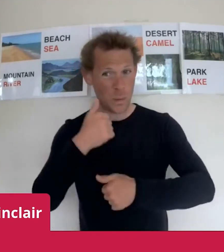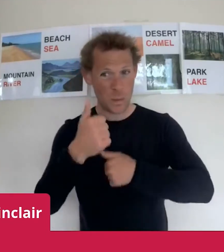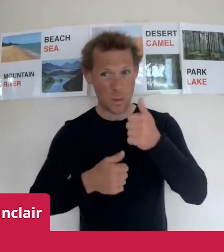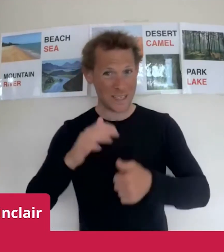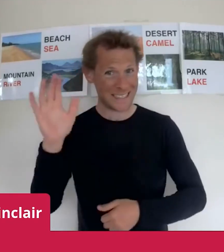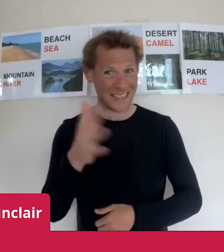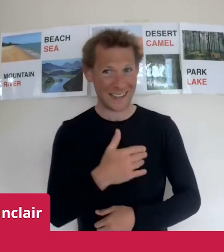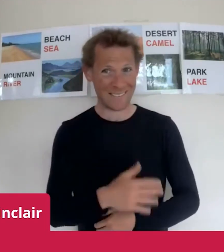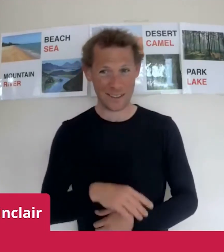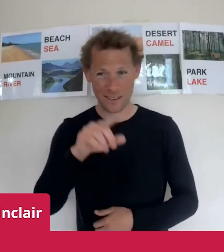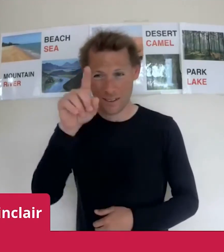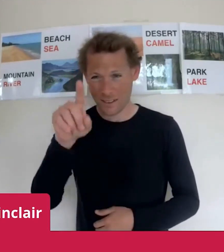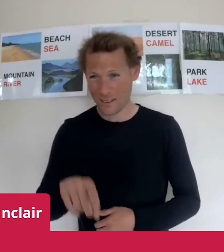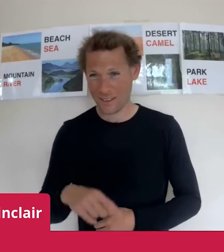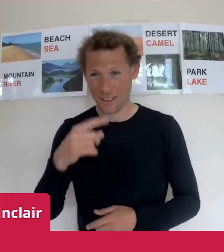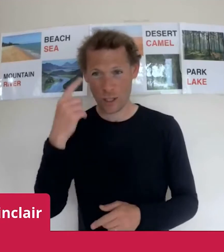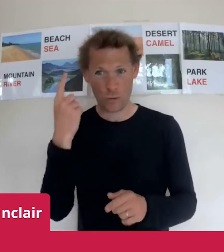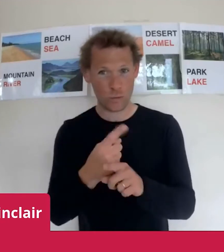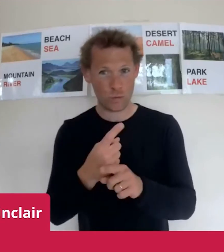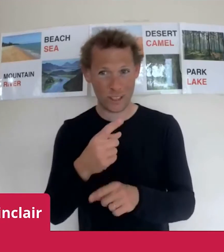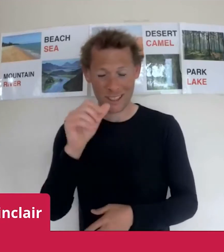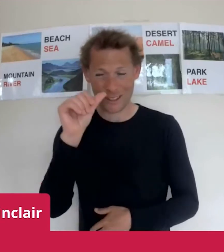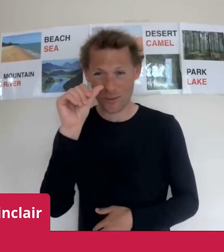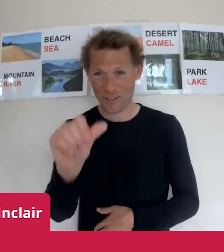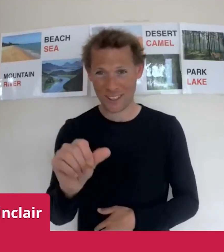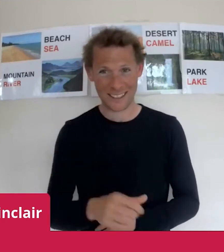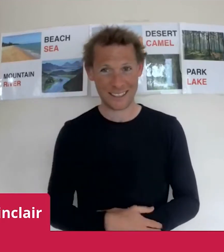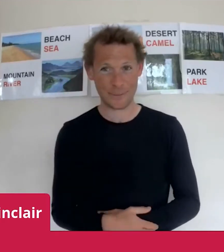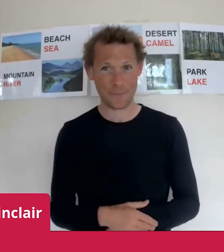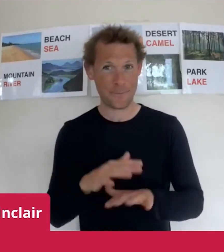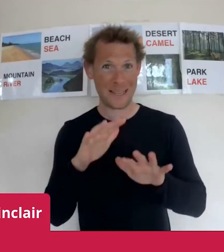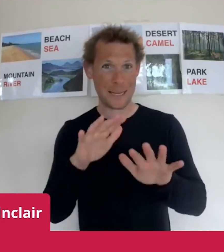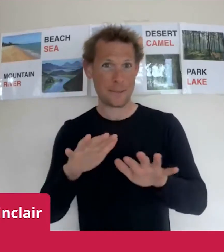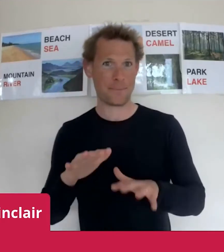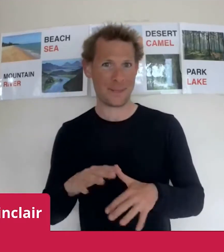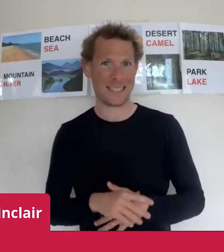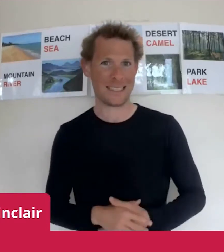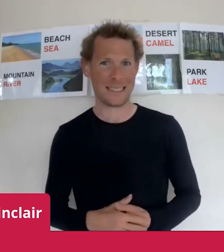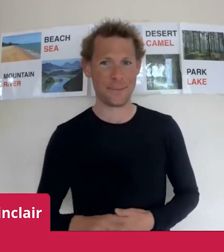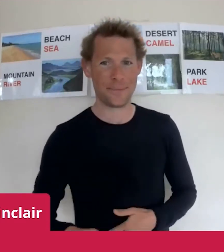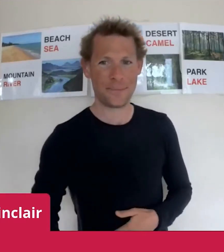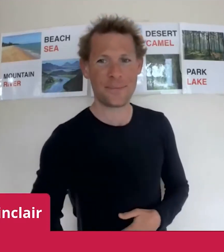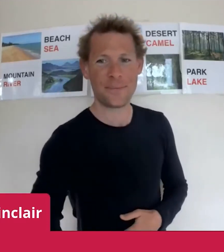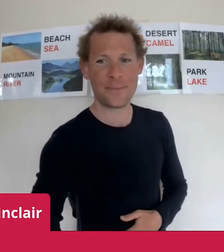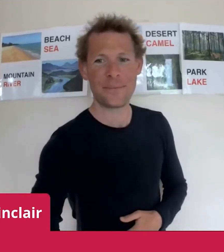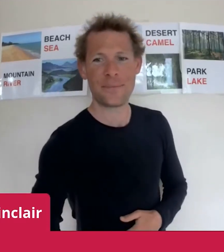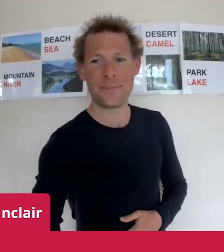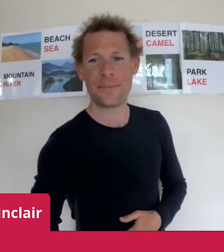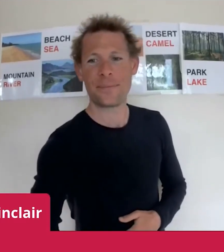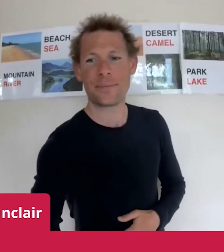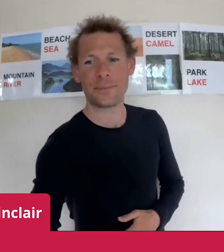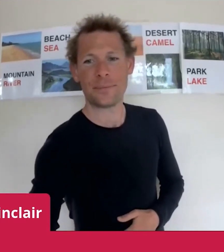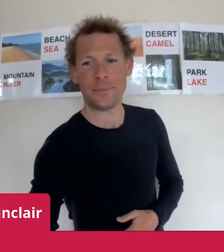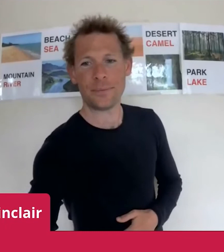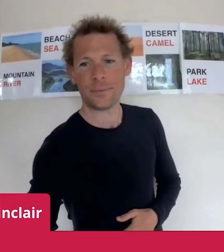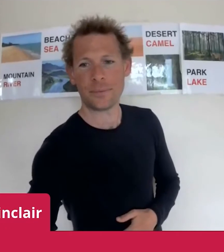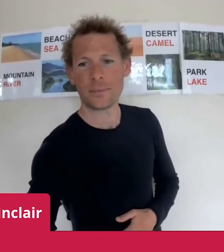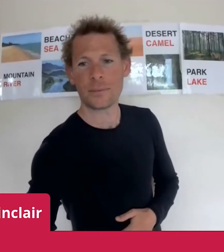Okay. Well done, everyone. Gosh, so many correct answers. I'm amazed. It's brilliant.